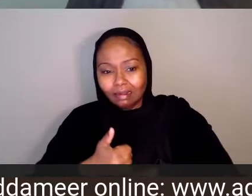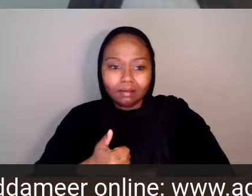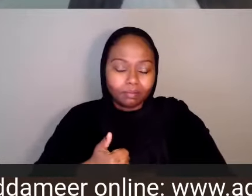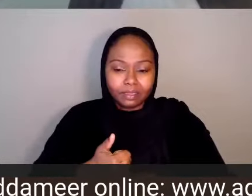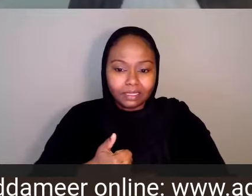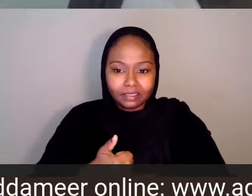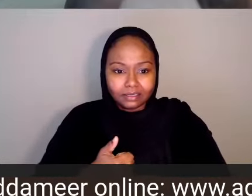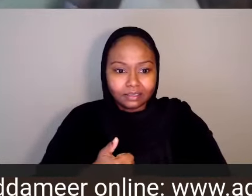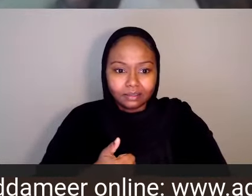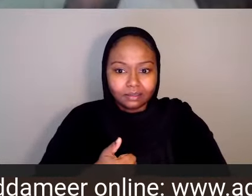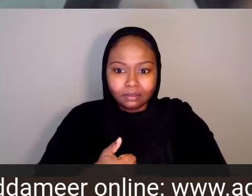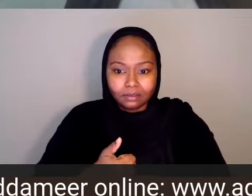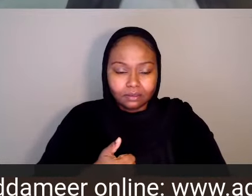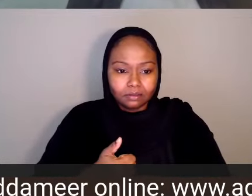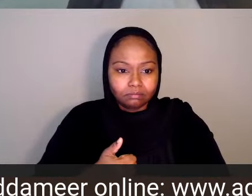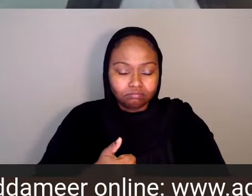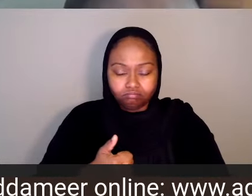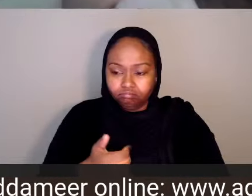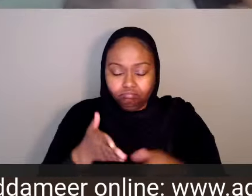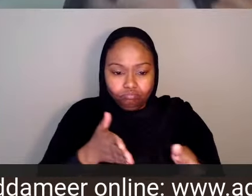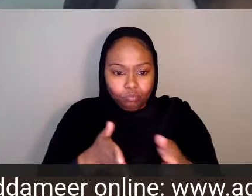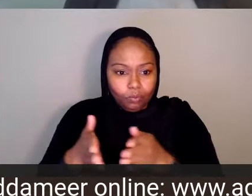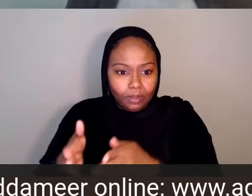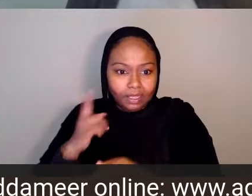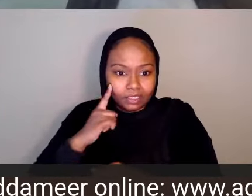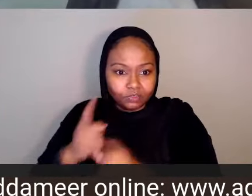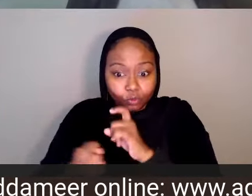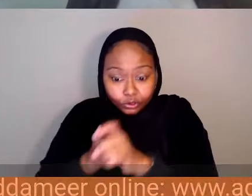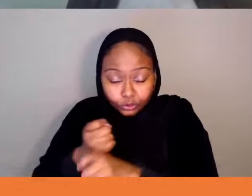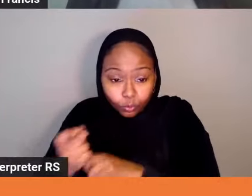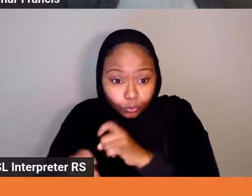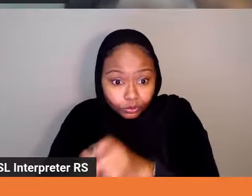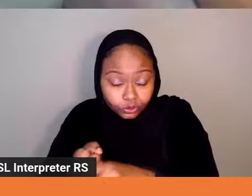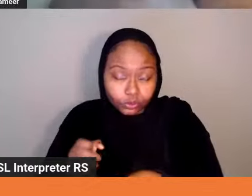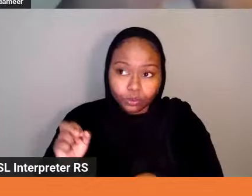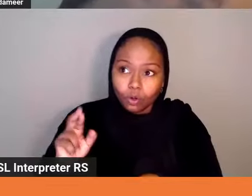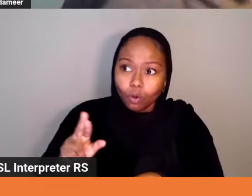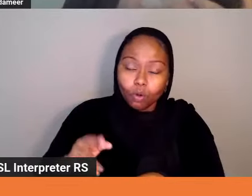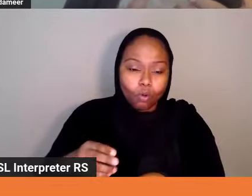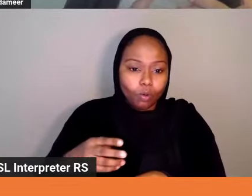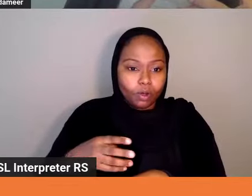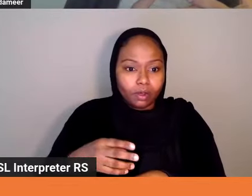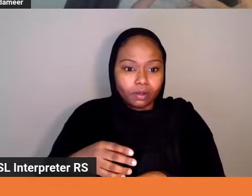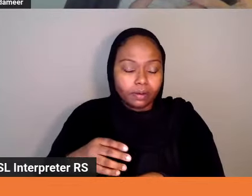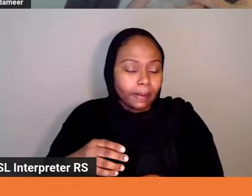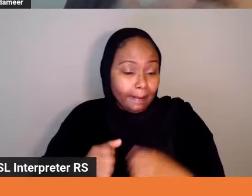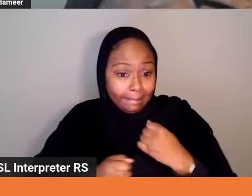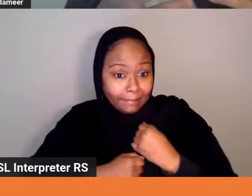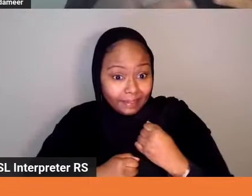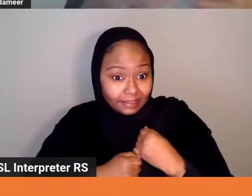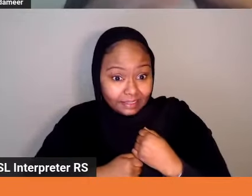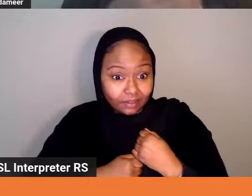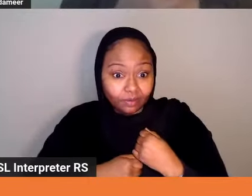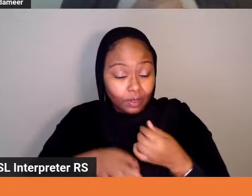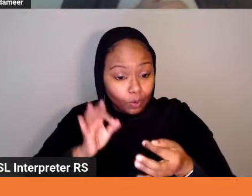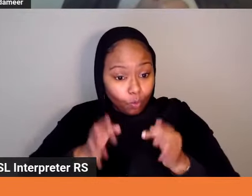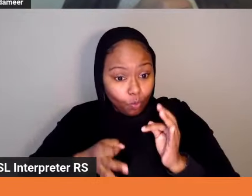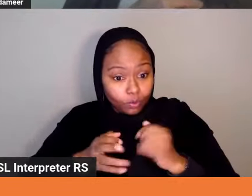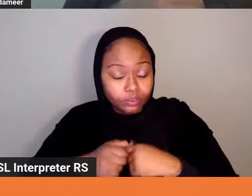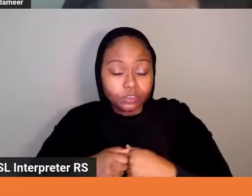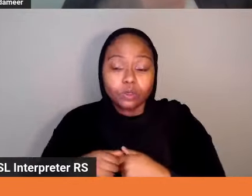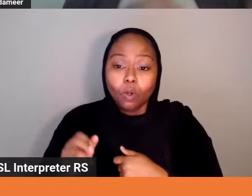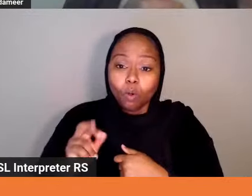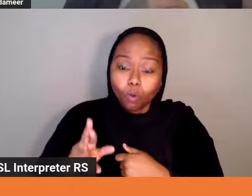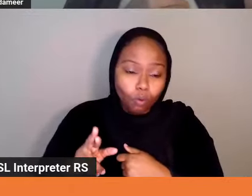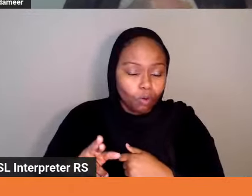the arbitrary detention, military court system in the occupation context and so on,